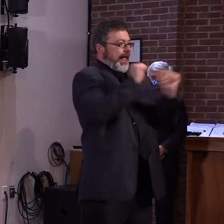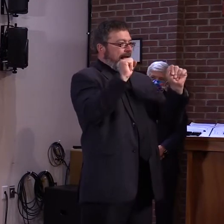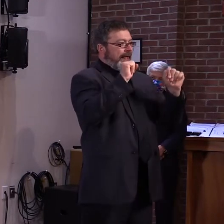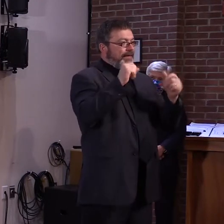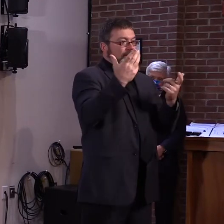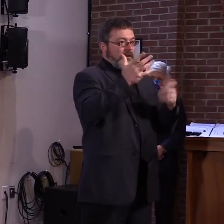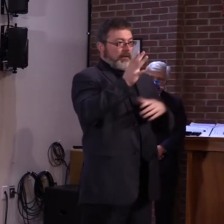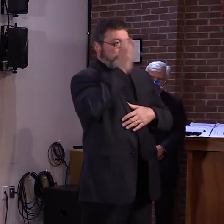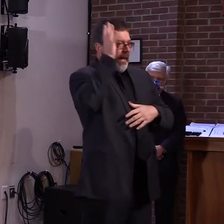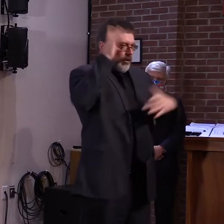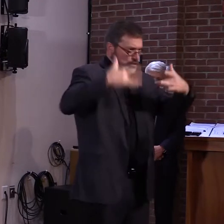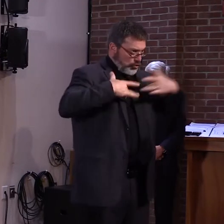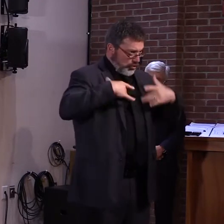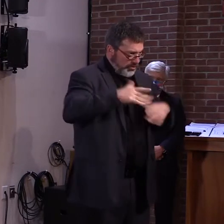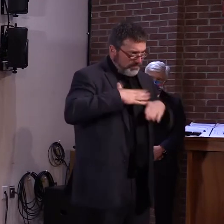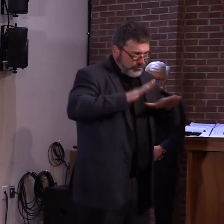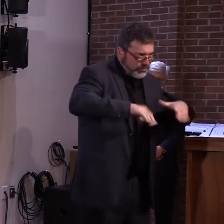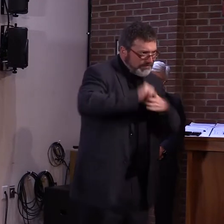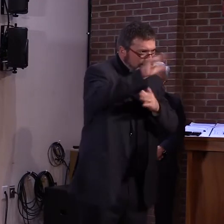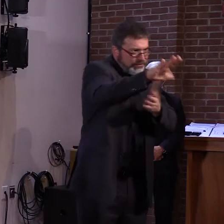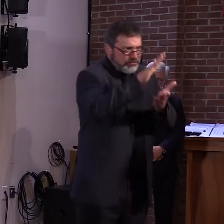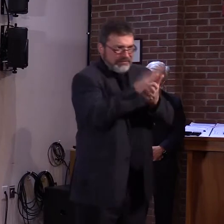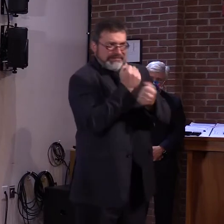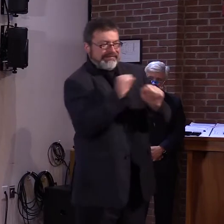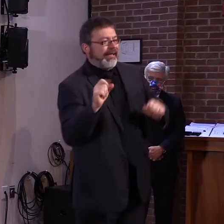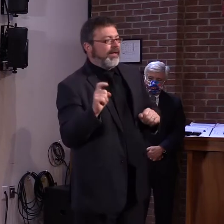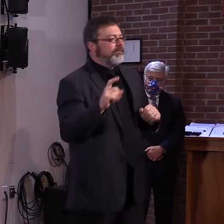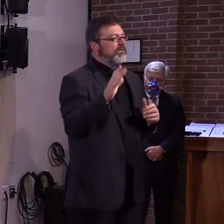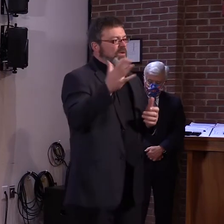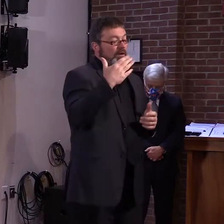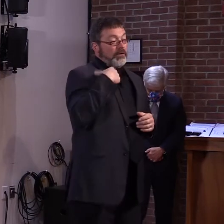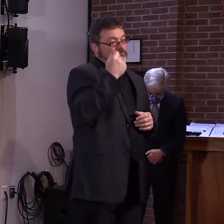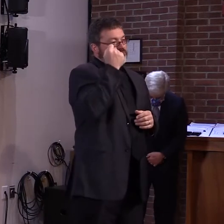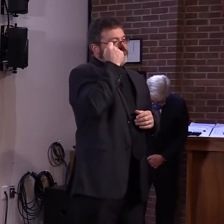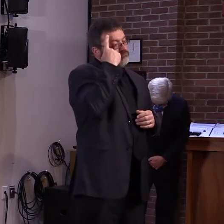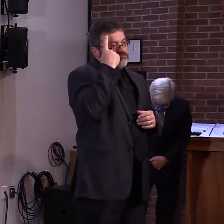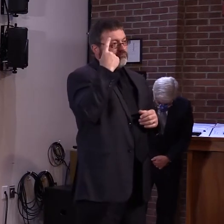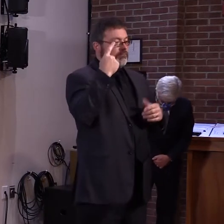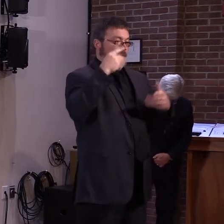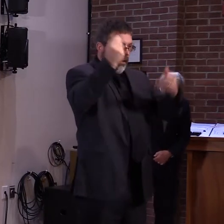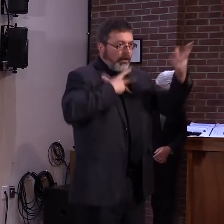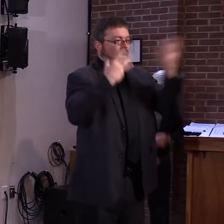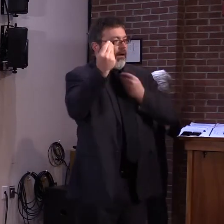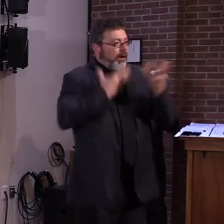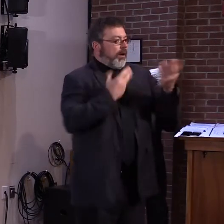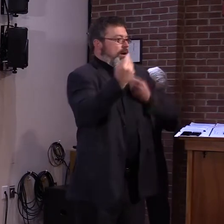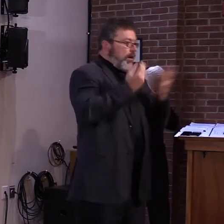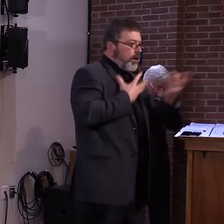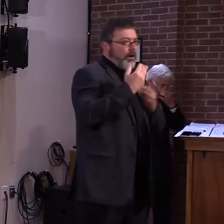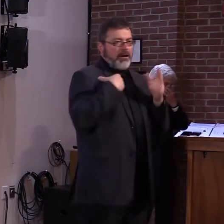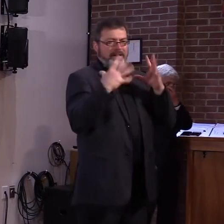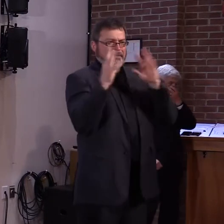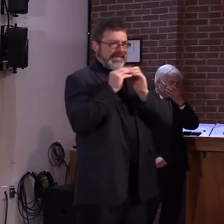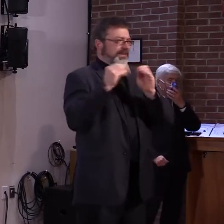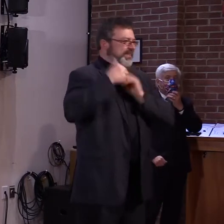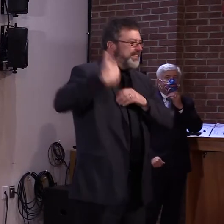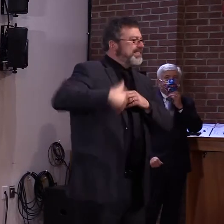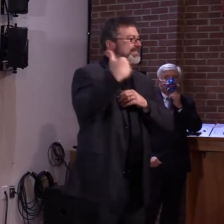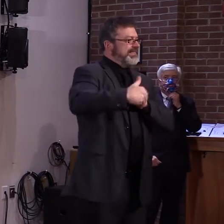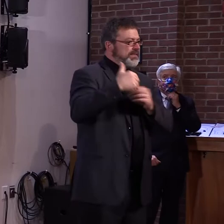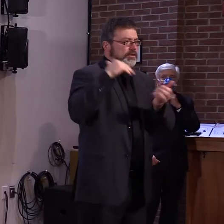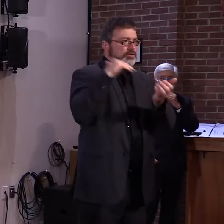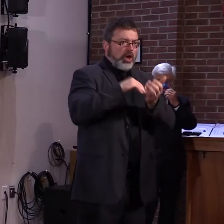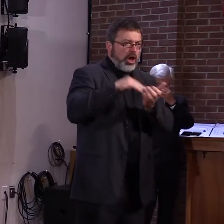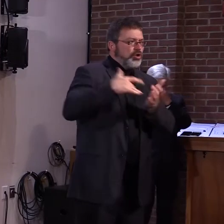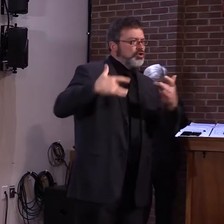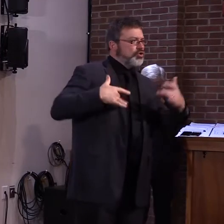important. We know, we've heard during these press conferences from some of the pediatricians about how